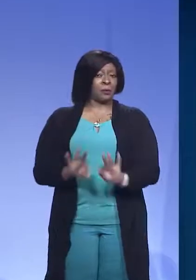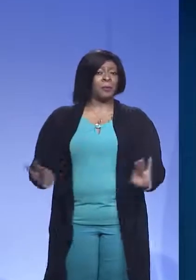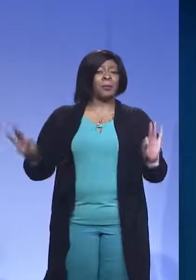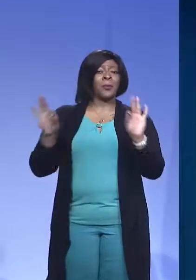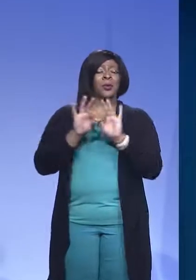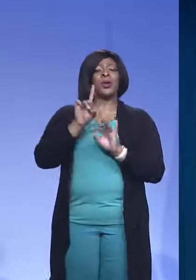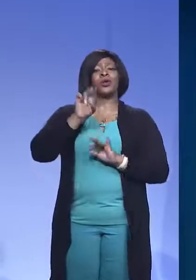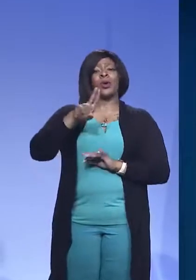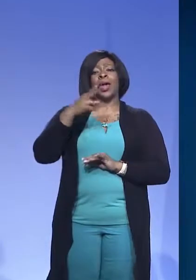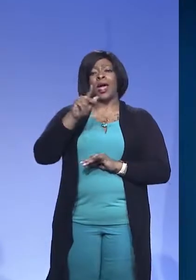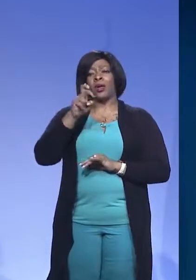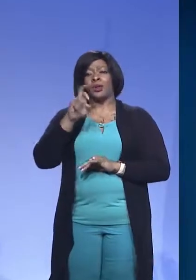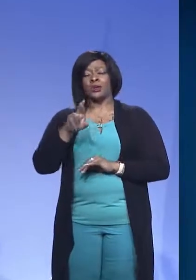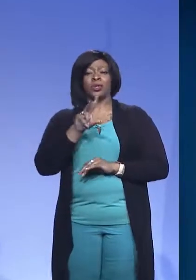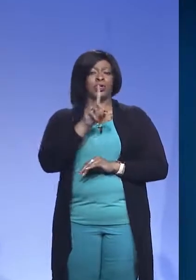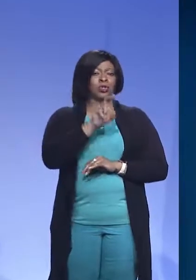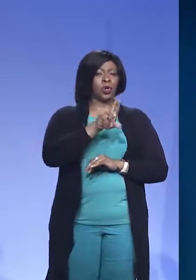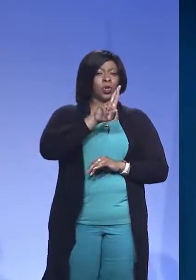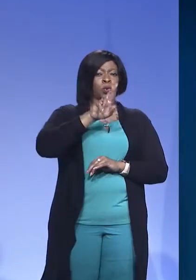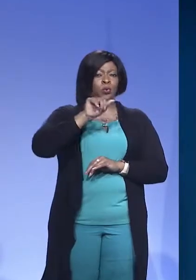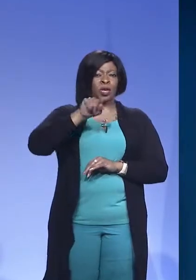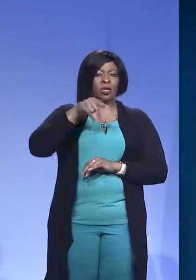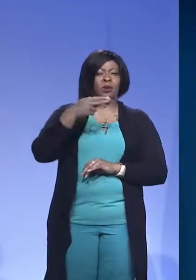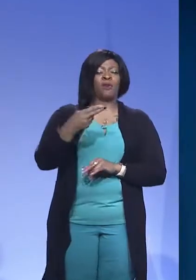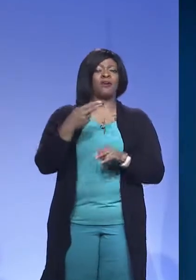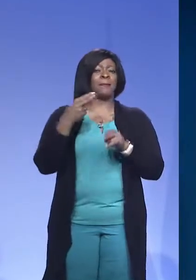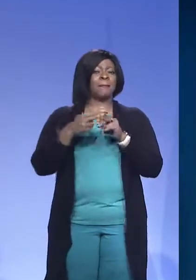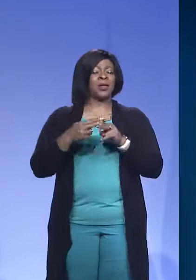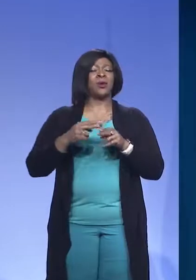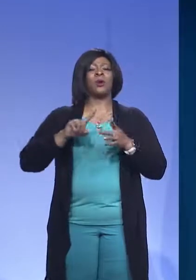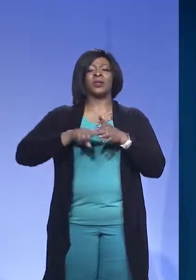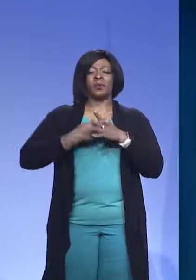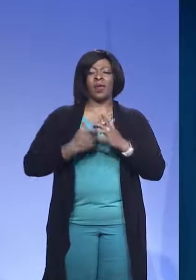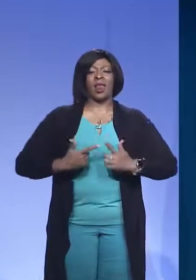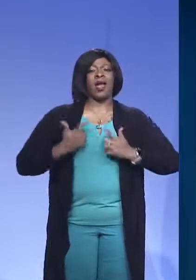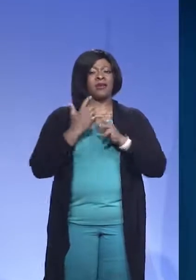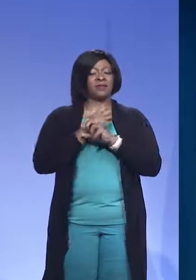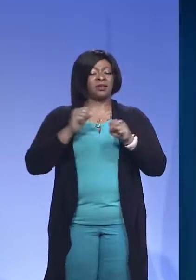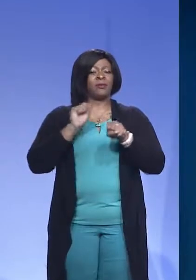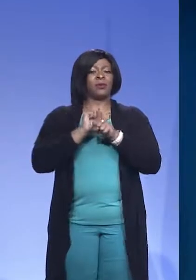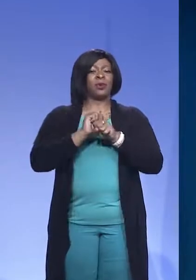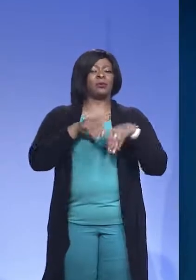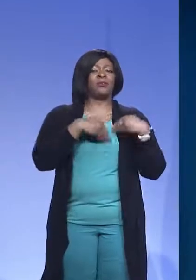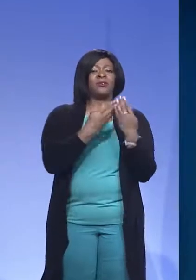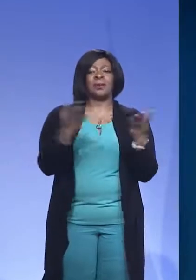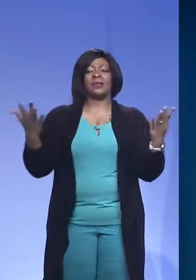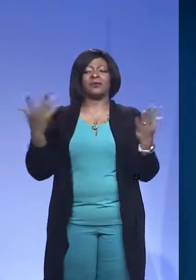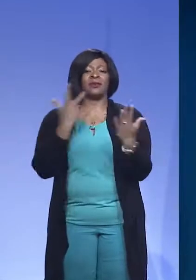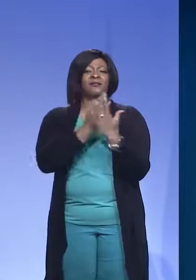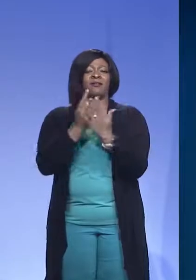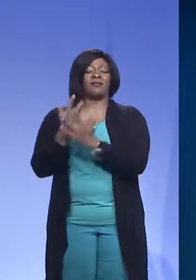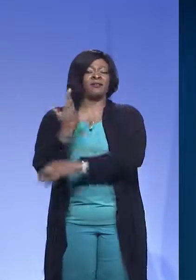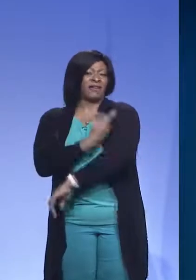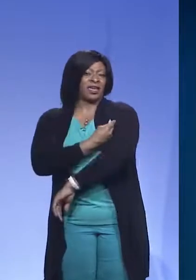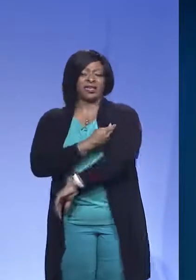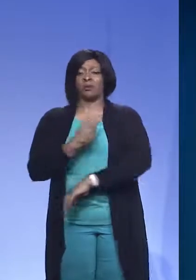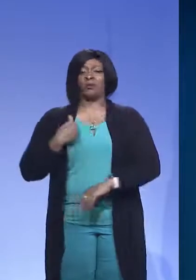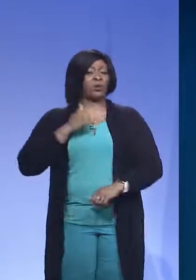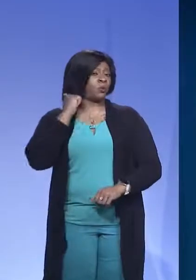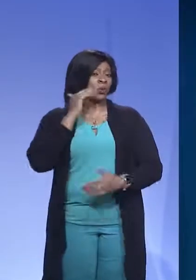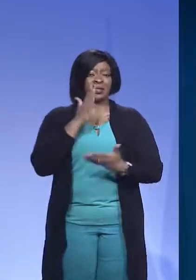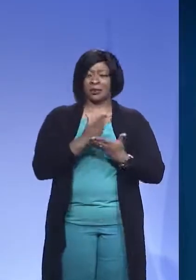Dr. Householder and Dr. Randolph mention that we have begun the life-saving work of administering vaccines, and we are not going to